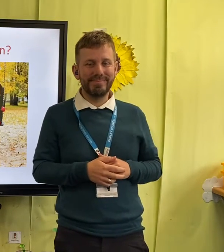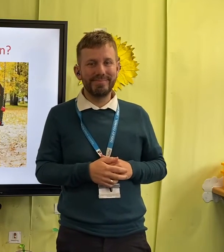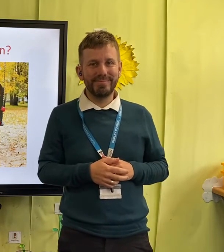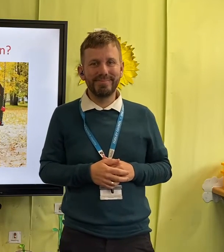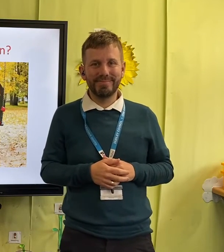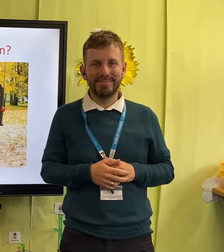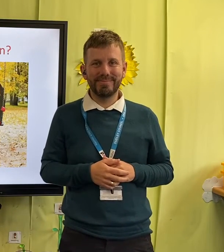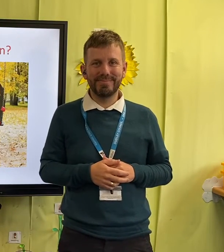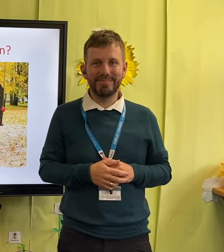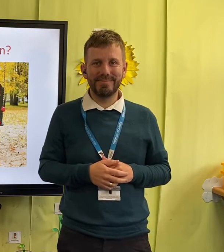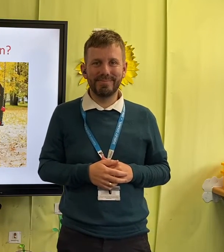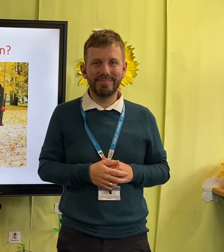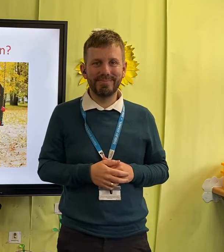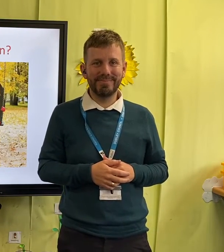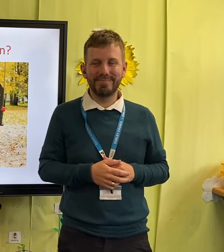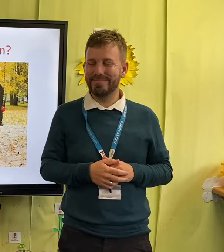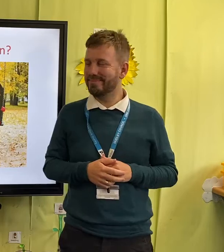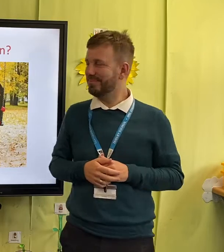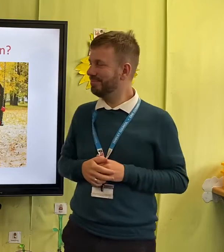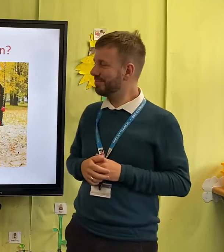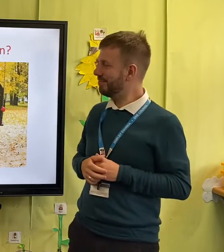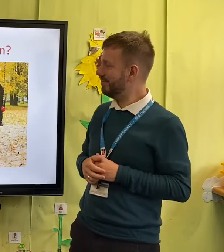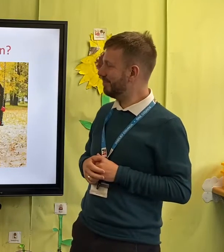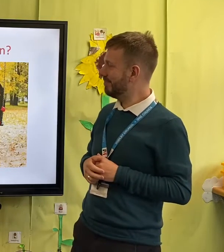our gloves and a scarf.